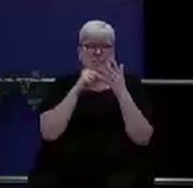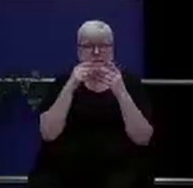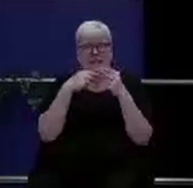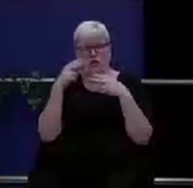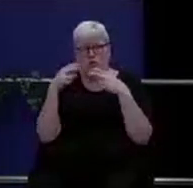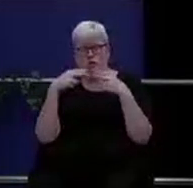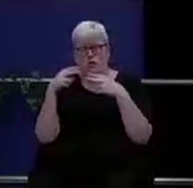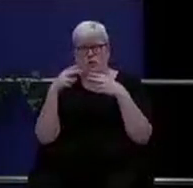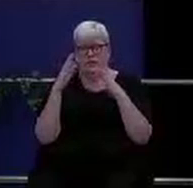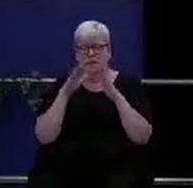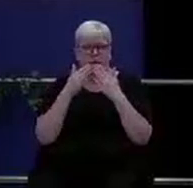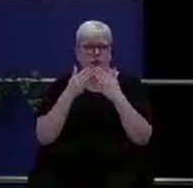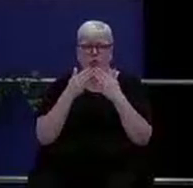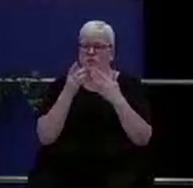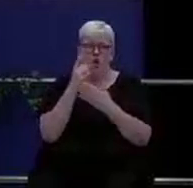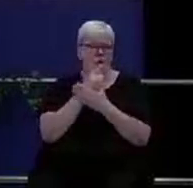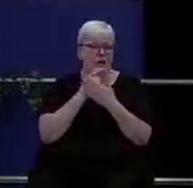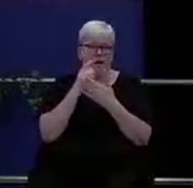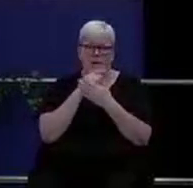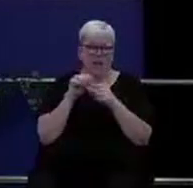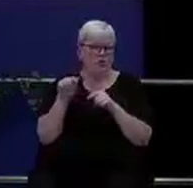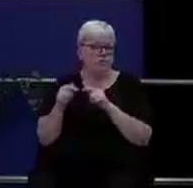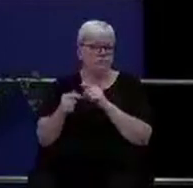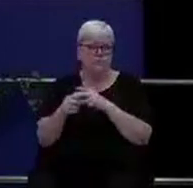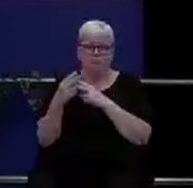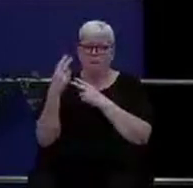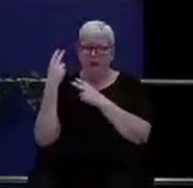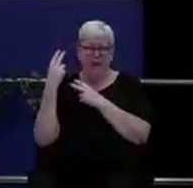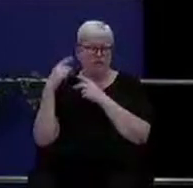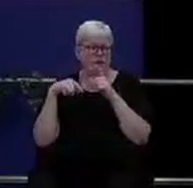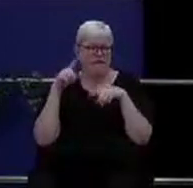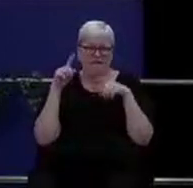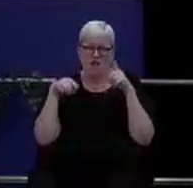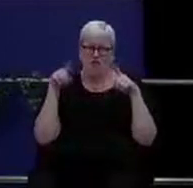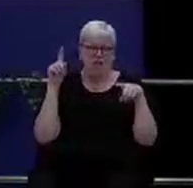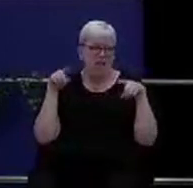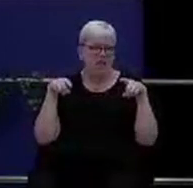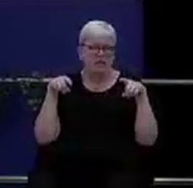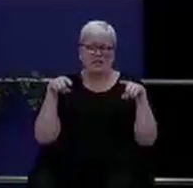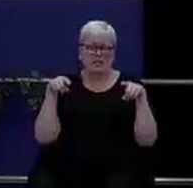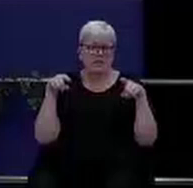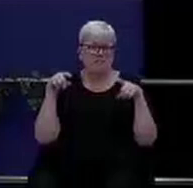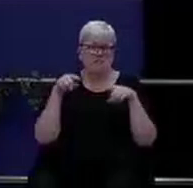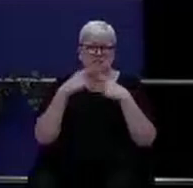not, my book's definitely not one that sort of refers back to various literary sources, like